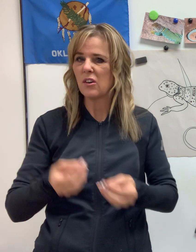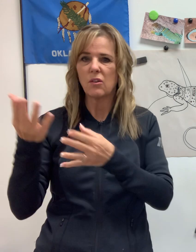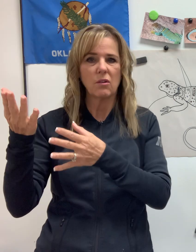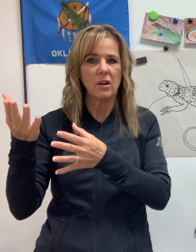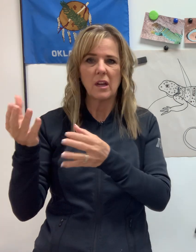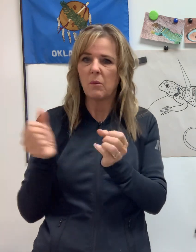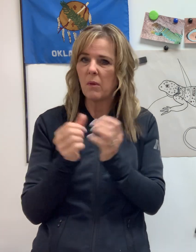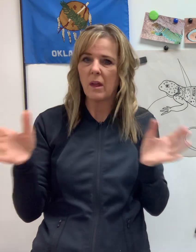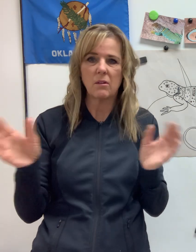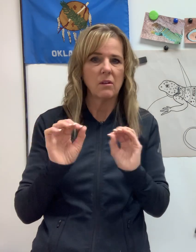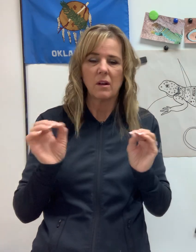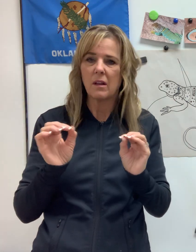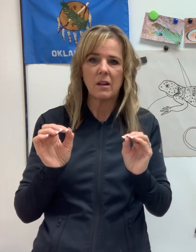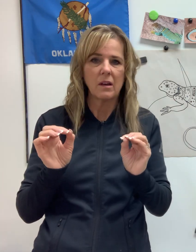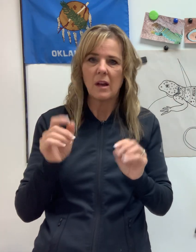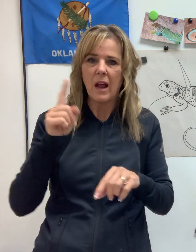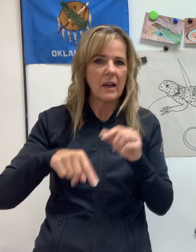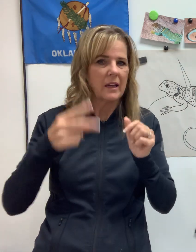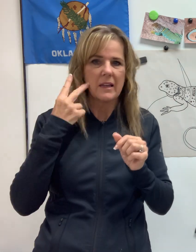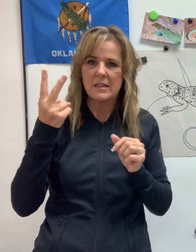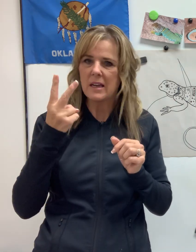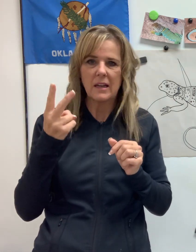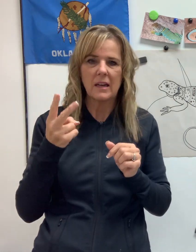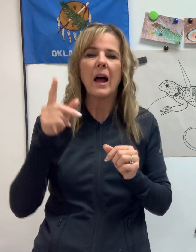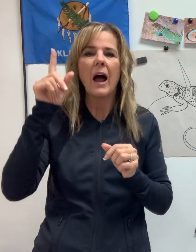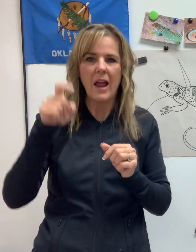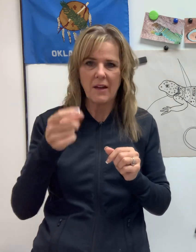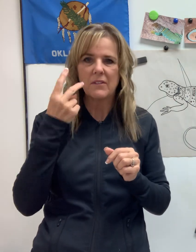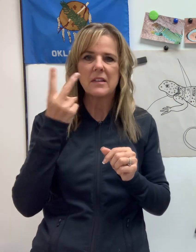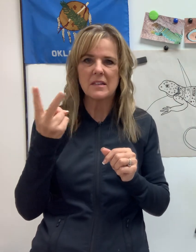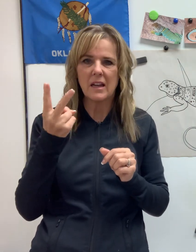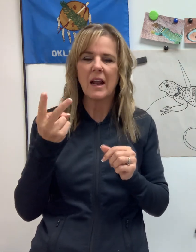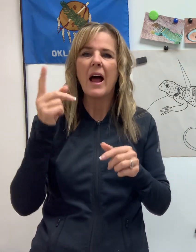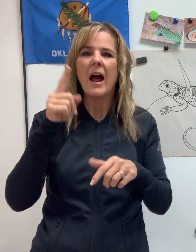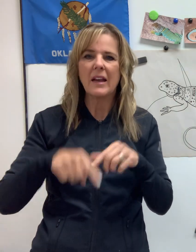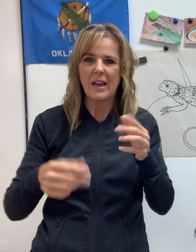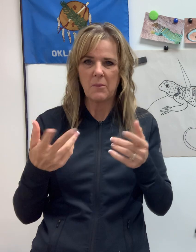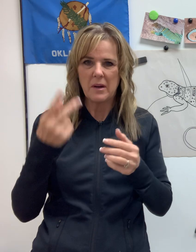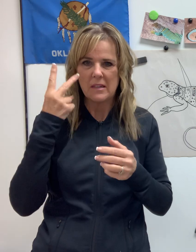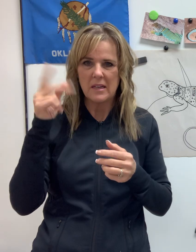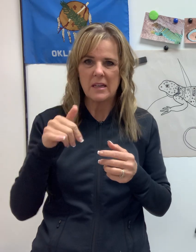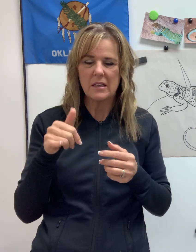without doing anything else, I can't see it. And I gotta see it. I can't wait to see